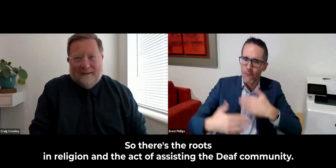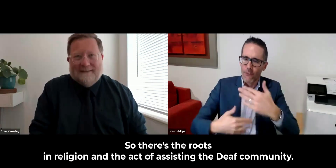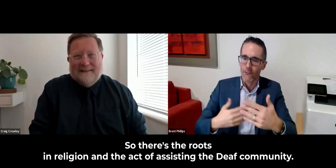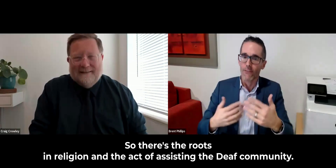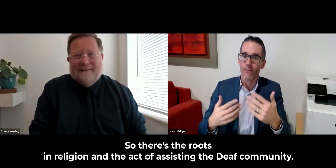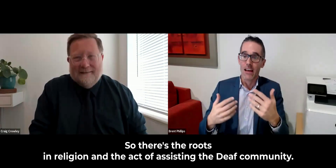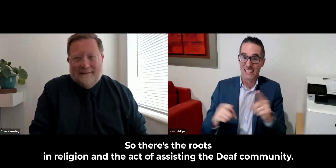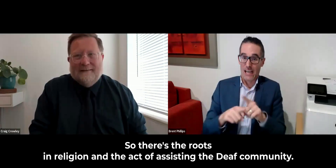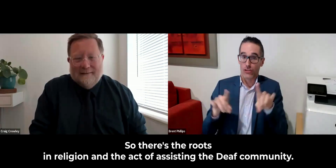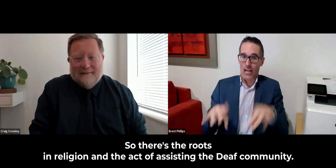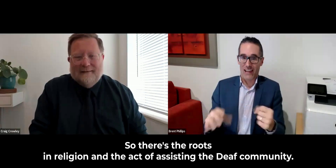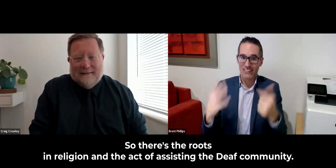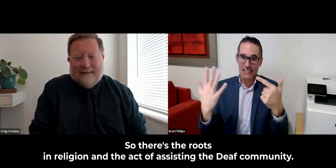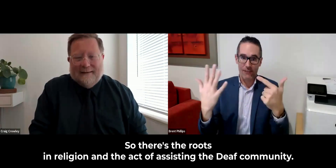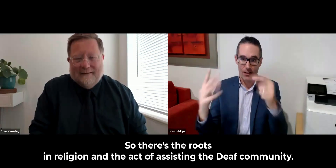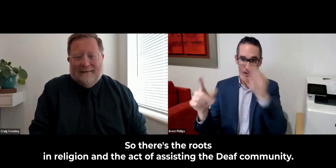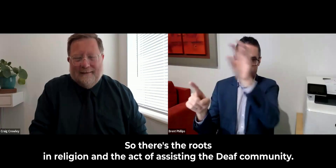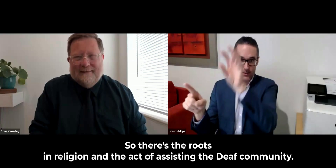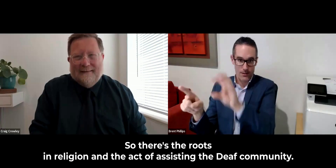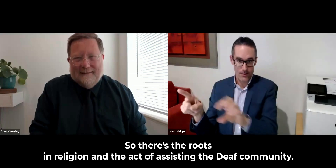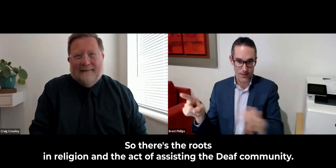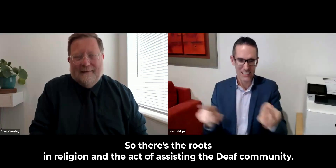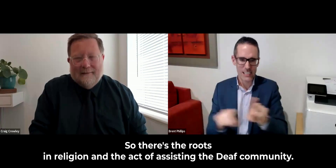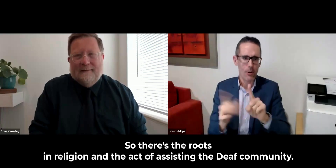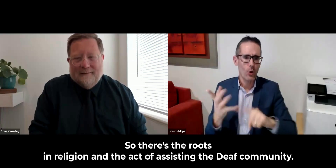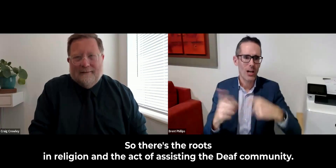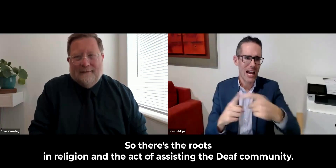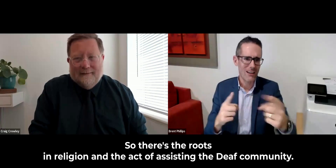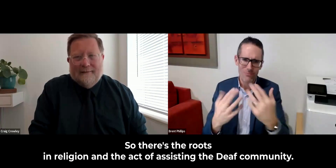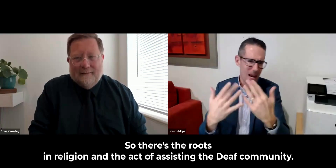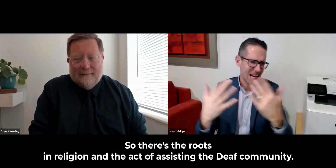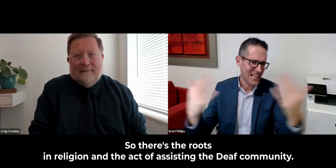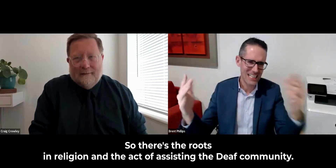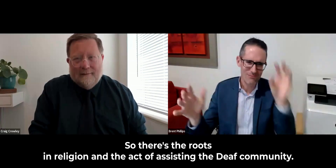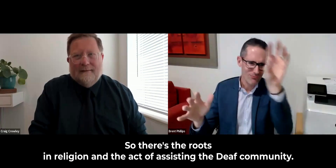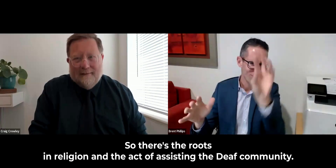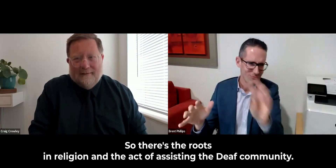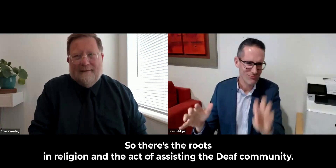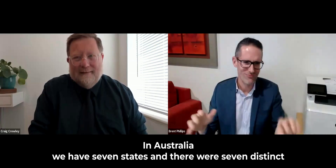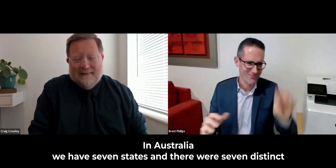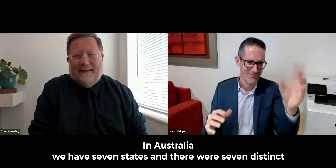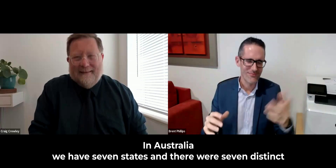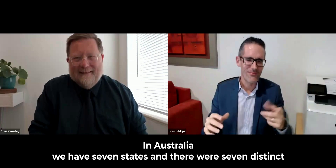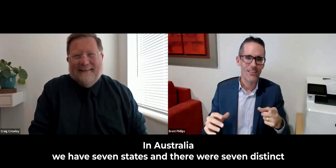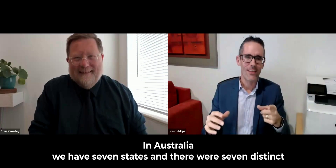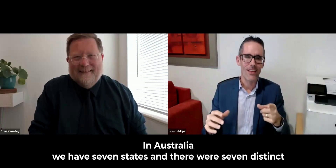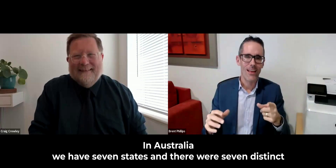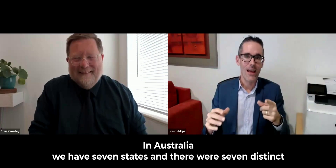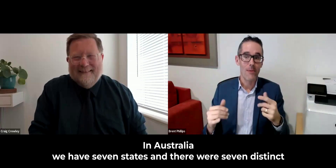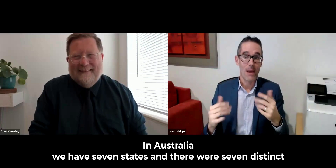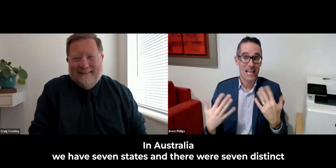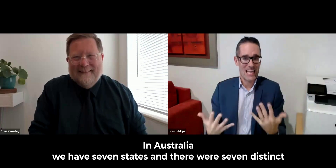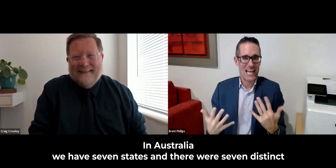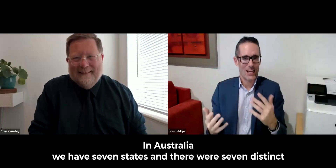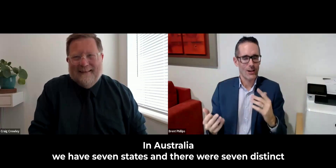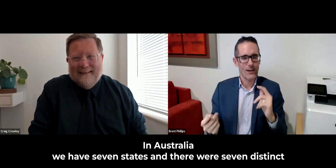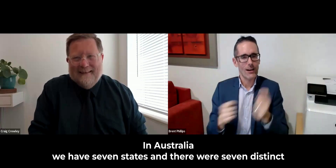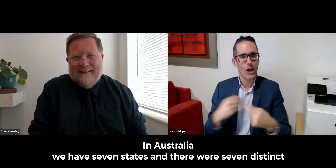the roots in religion and the act of assisting the deaf community. in Australia, we have 7 states, and